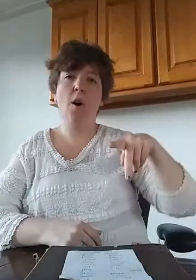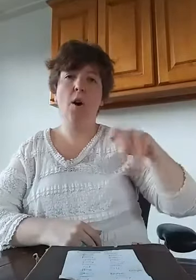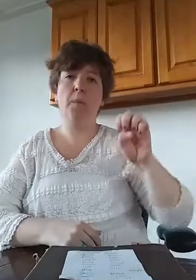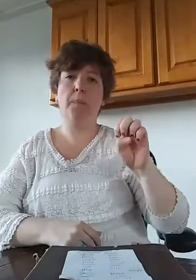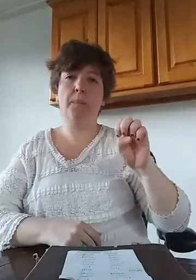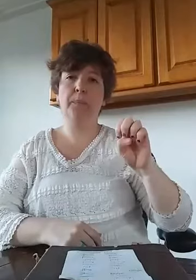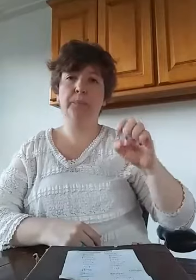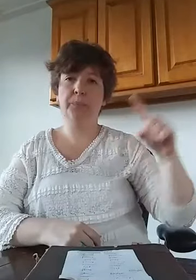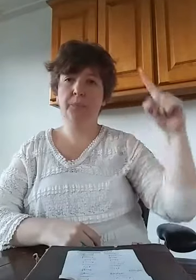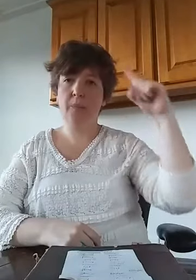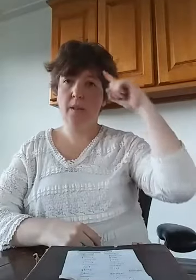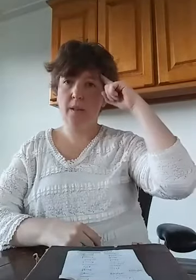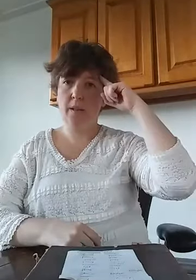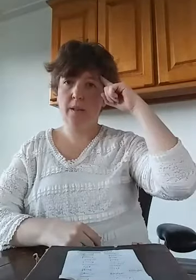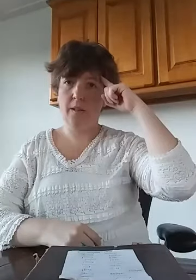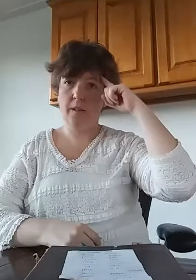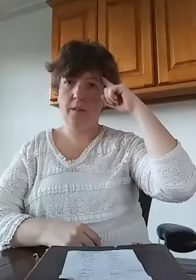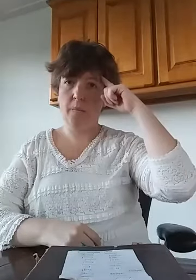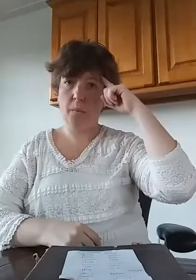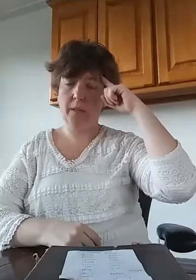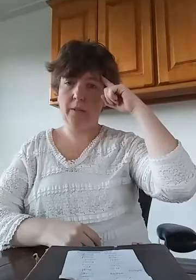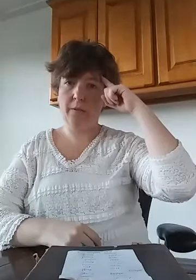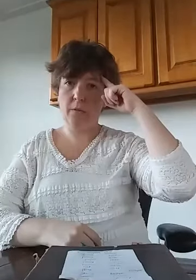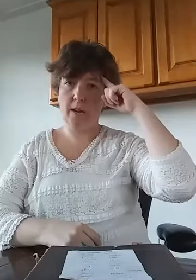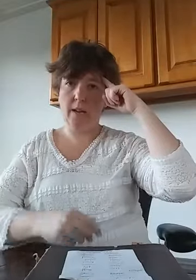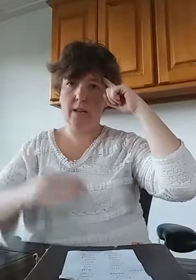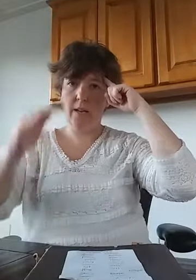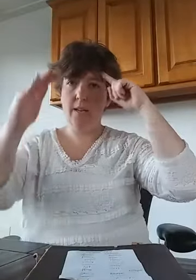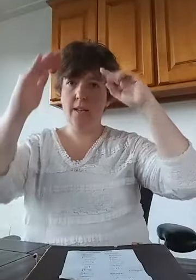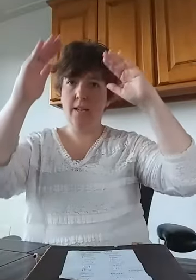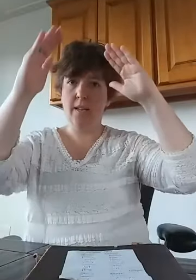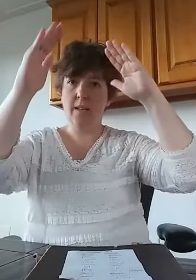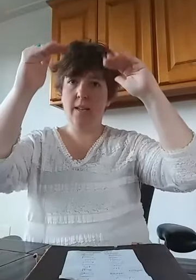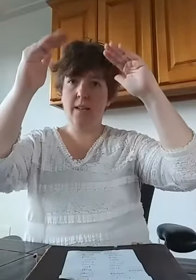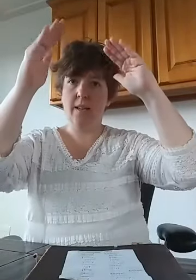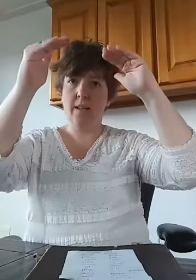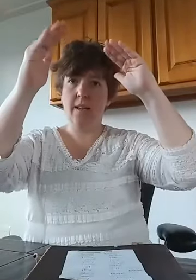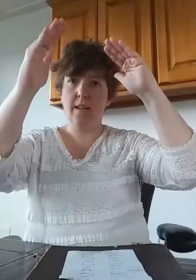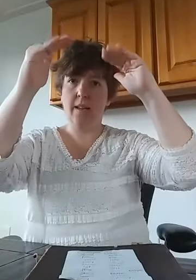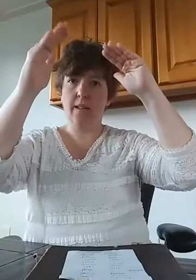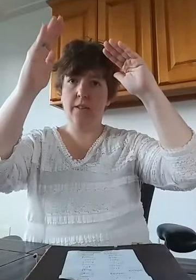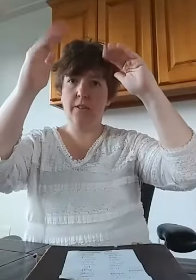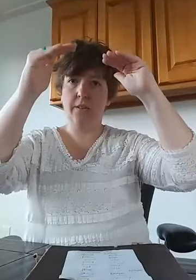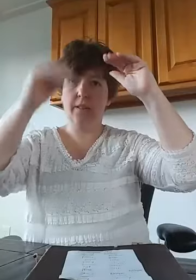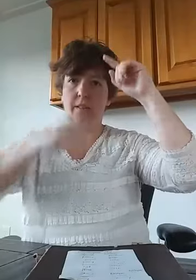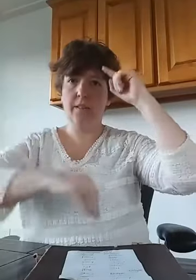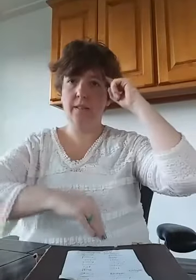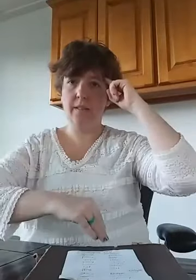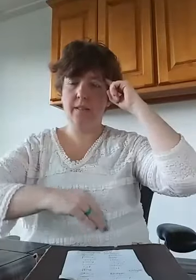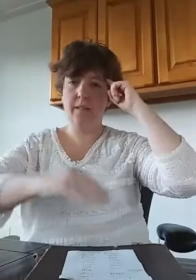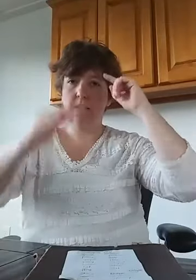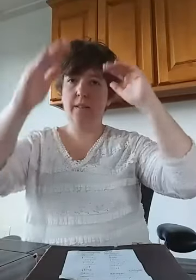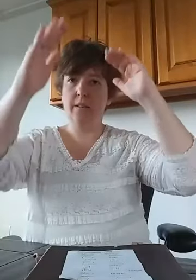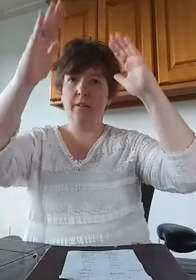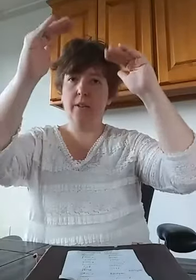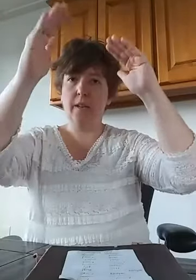Hope. You point to your forehead, and then you do this. You're thinking